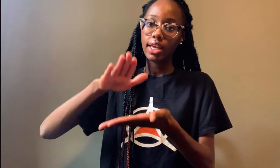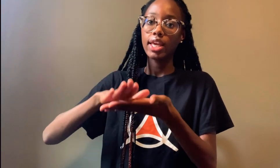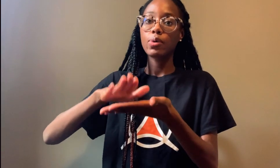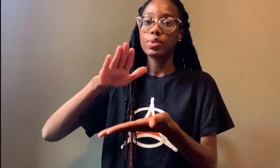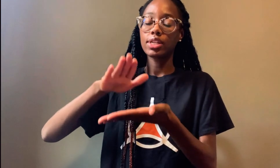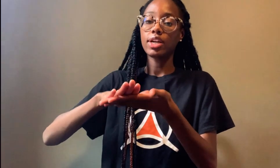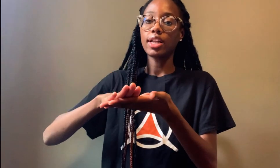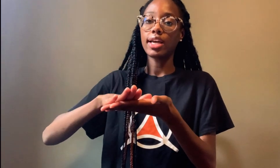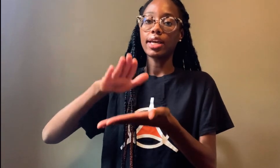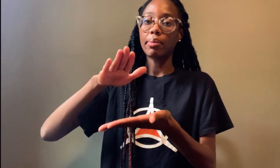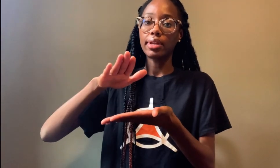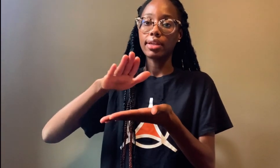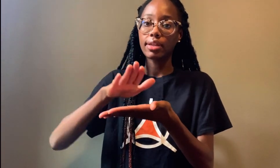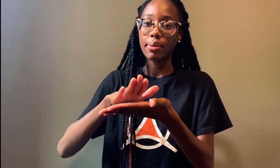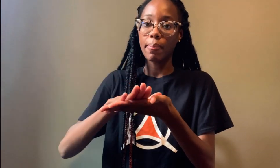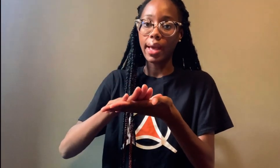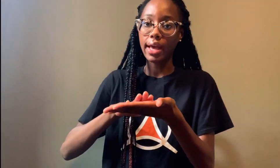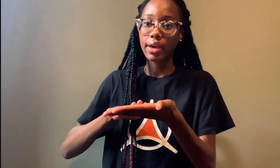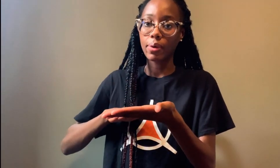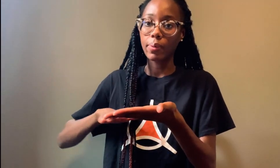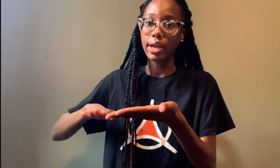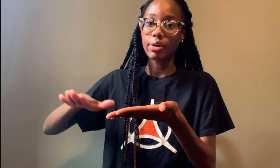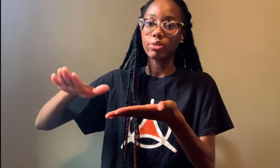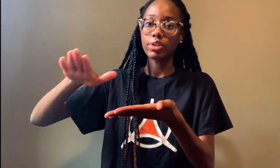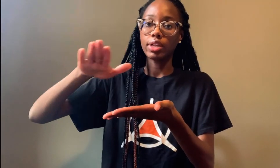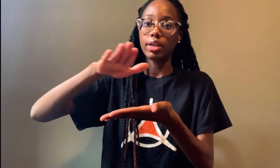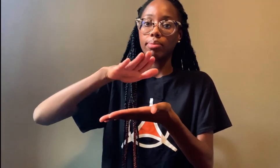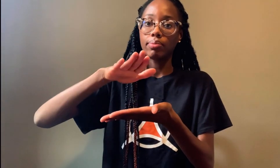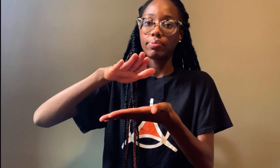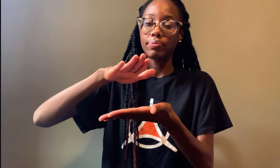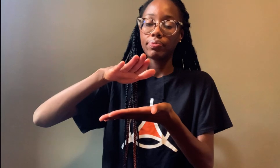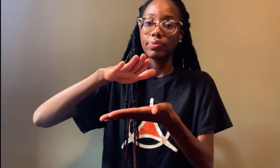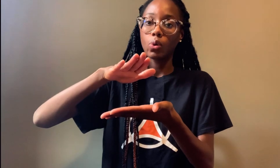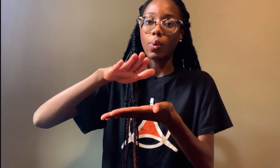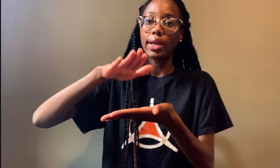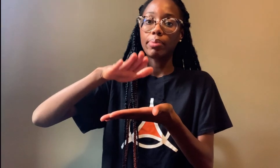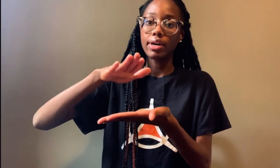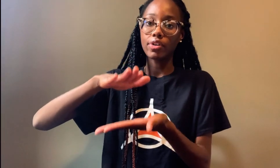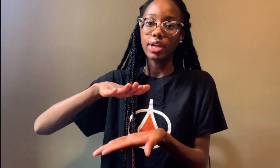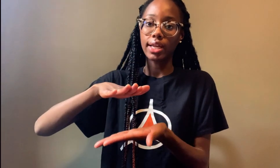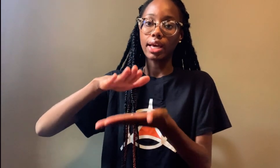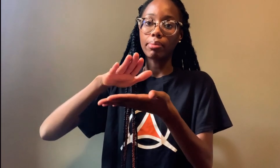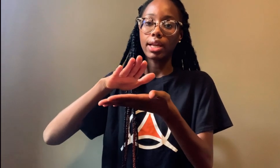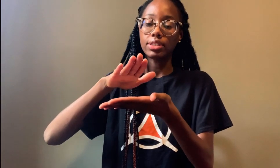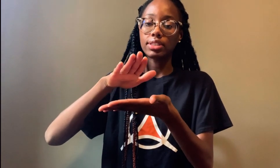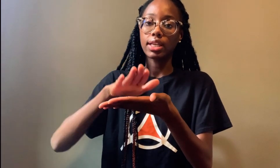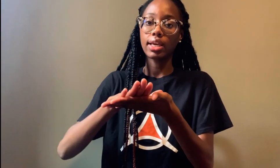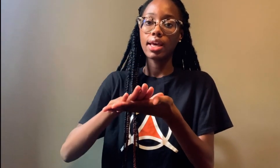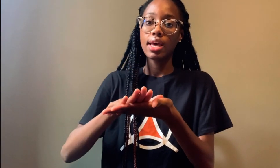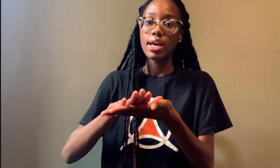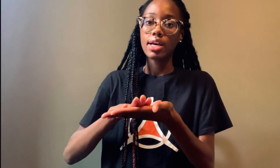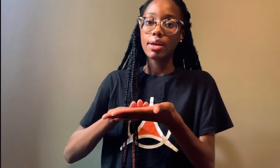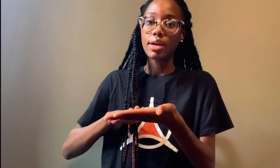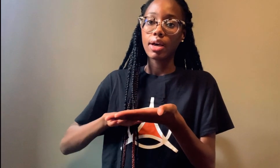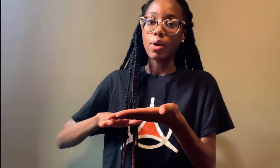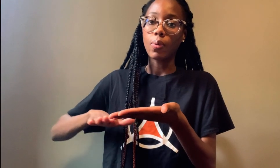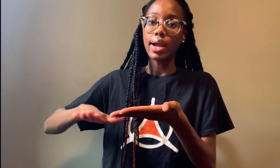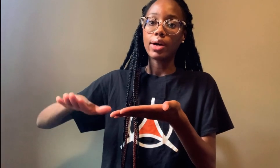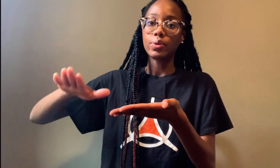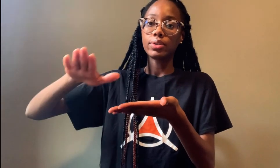equal to your non-dominant. Back, around, and up. Right above your non-dominant, I should say. Around and